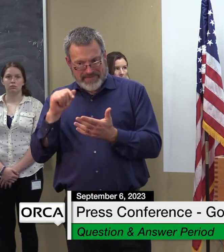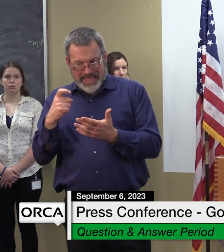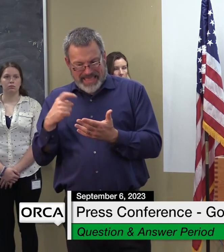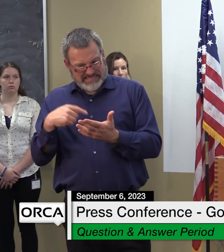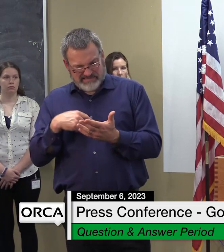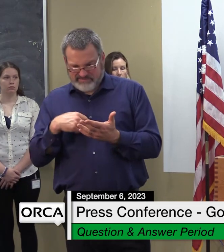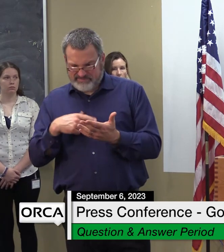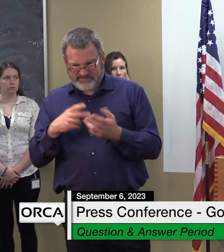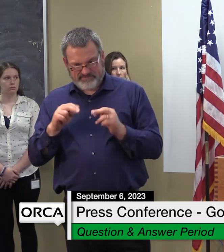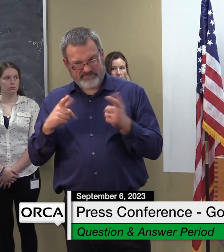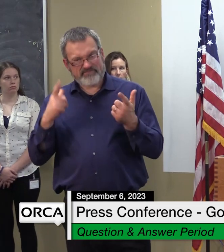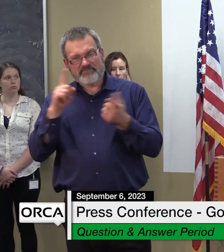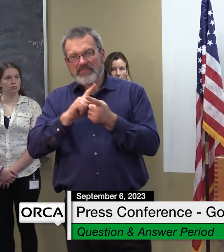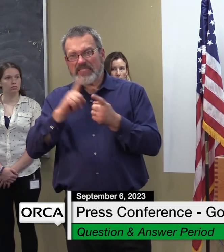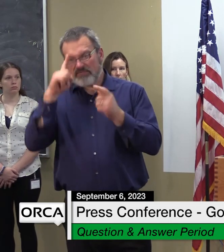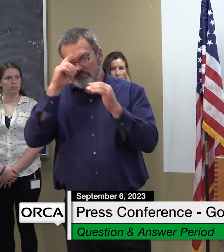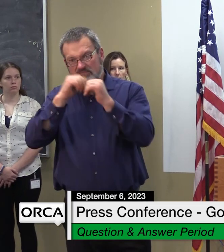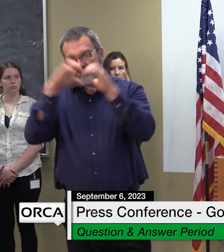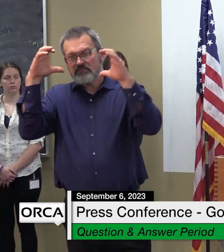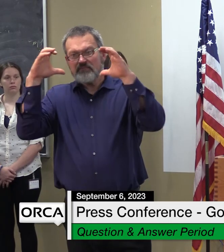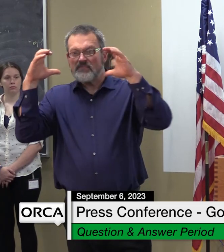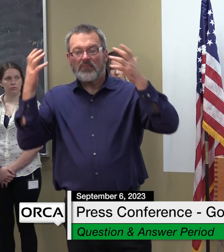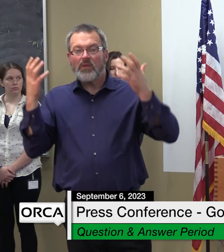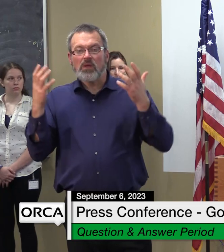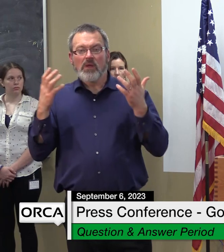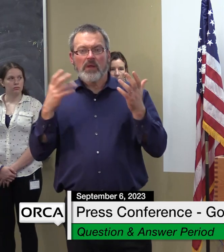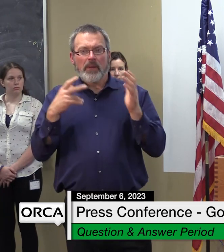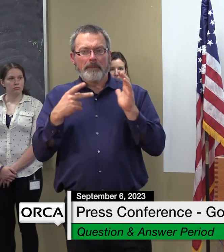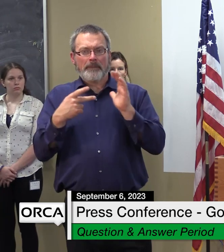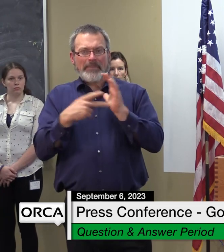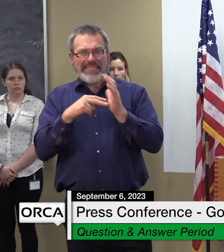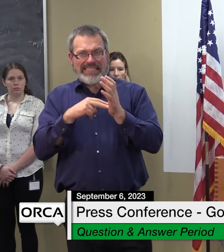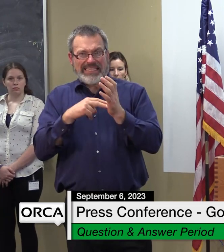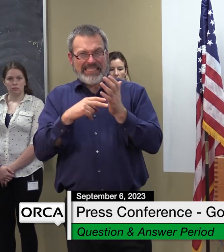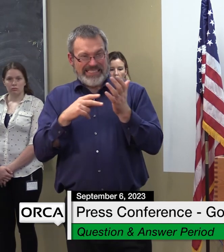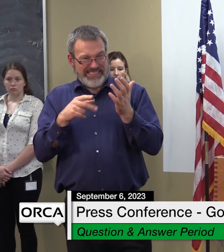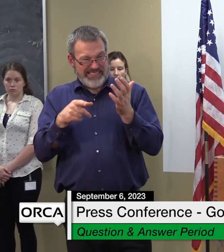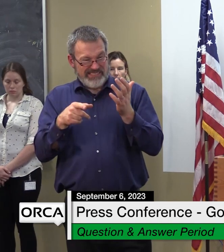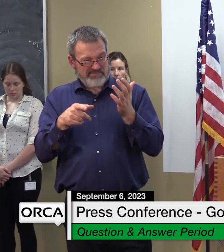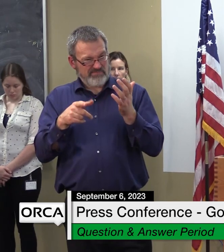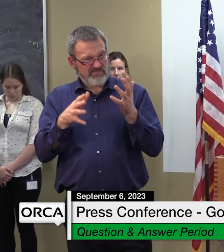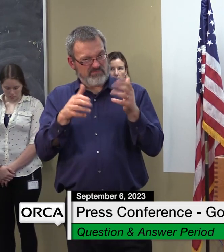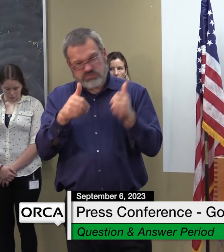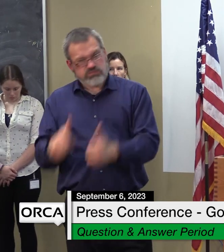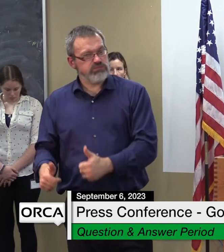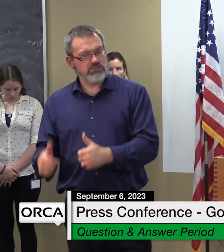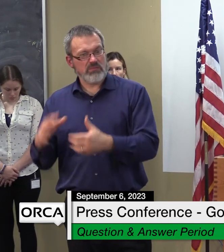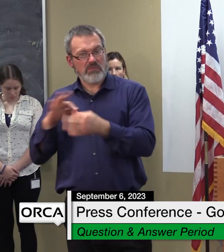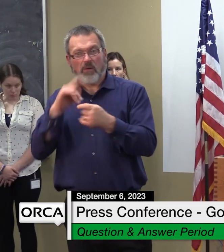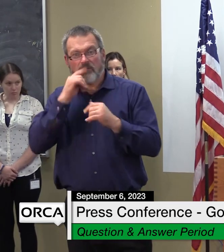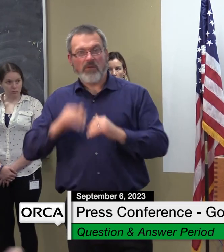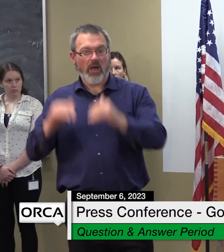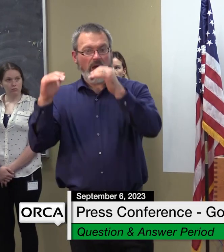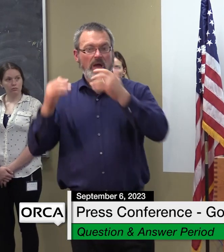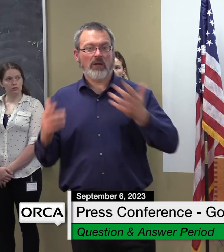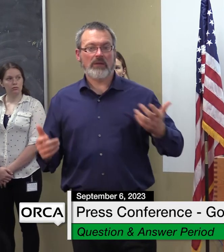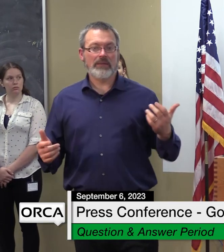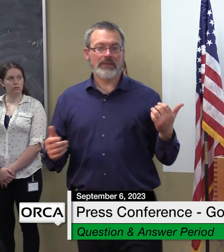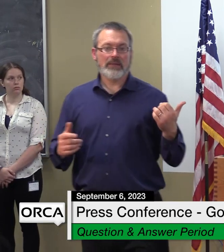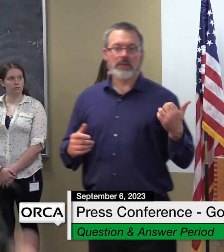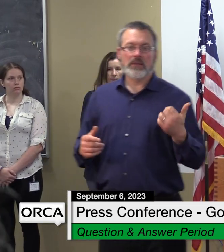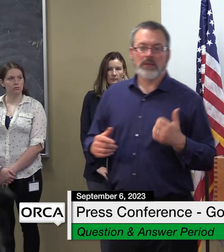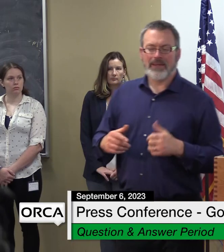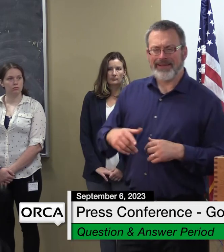know, just more of the same or exacerbated by the impact of the flood or not. Yeah, I'm sure it won't improve. I